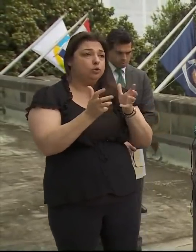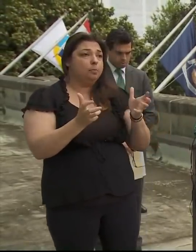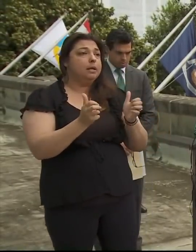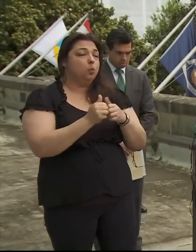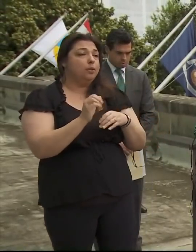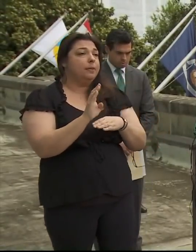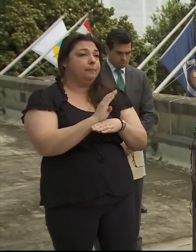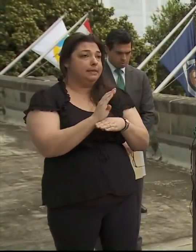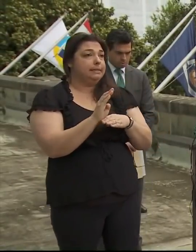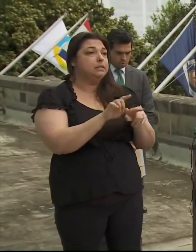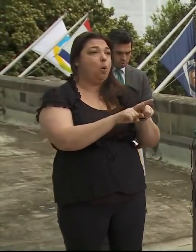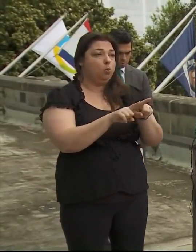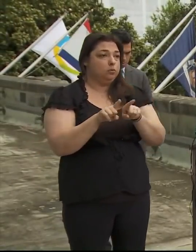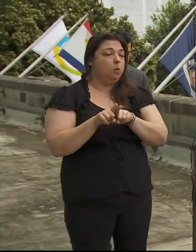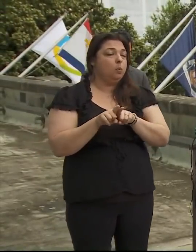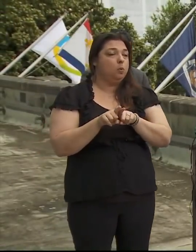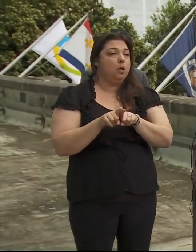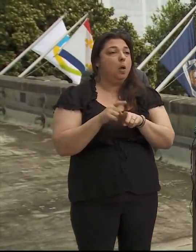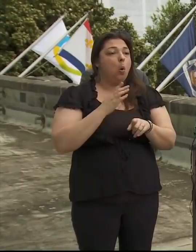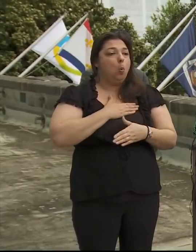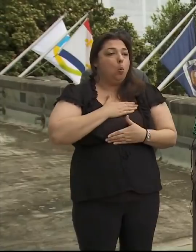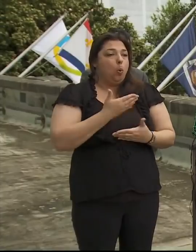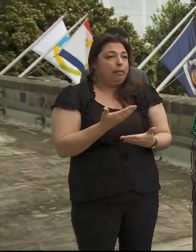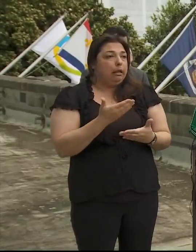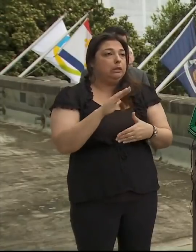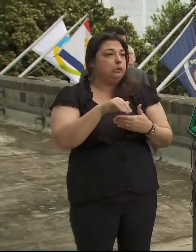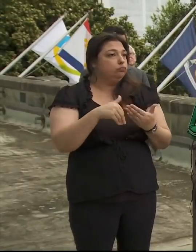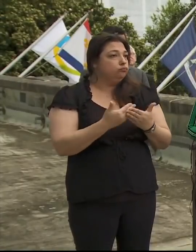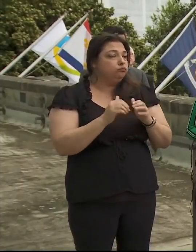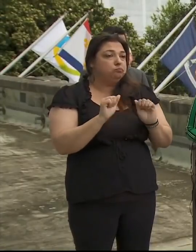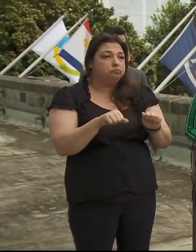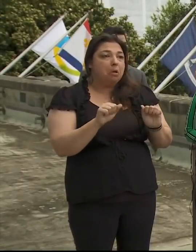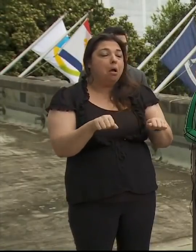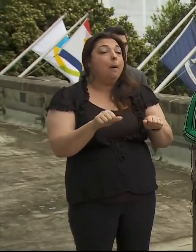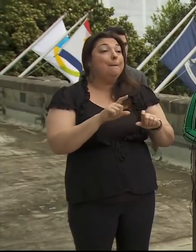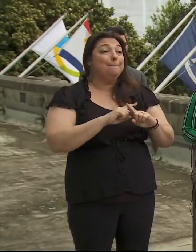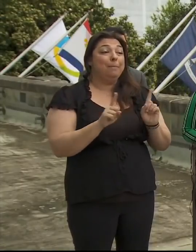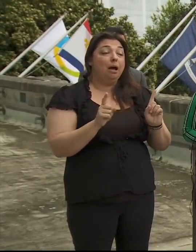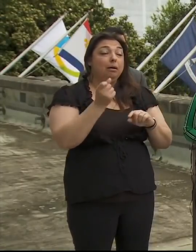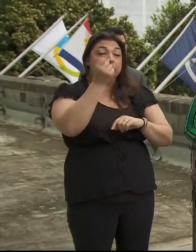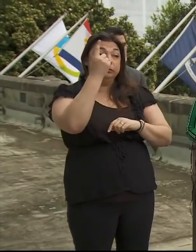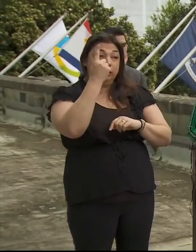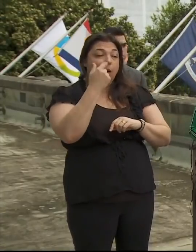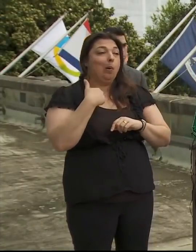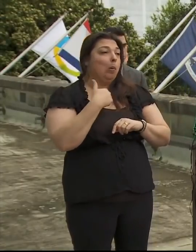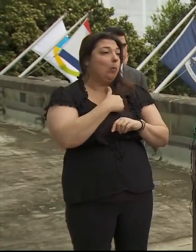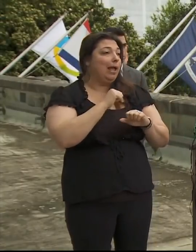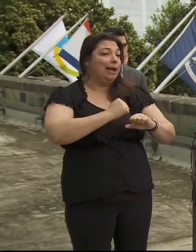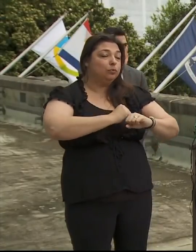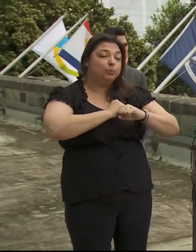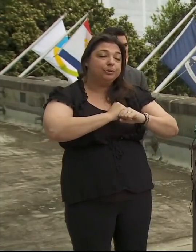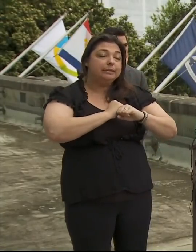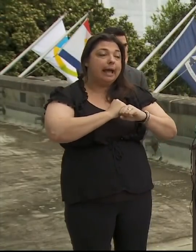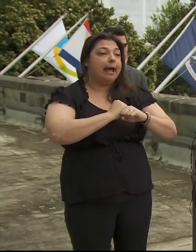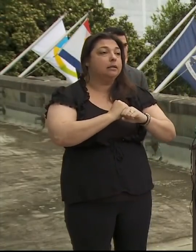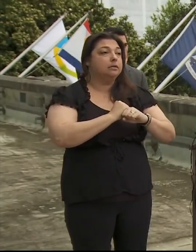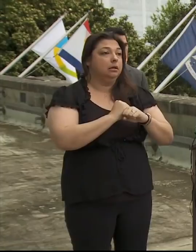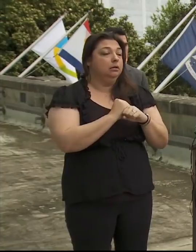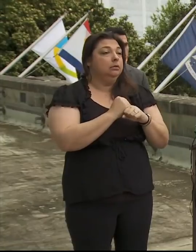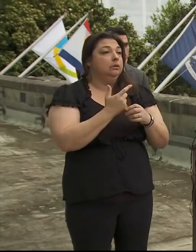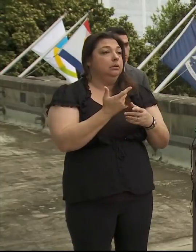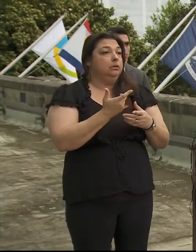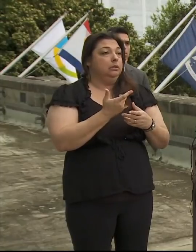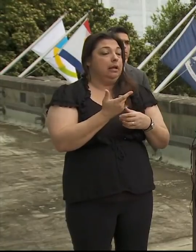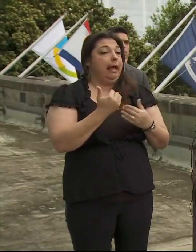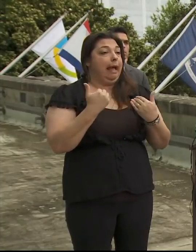our businesses as well. We're willing to do all that we can, but at the same time, we have to protect the bottom